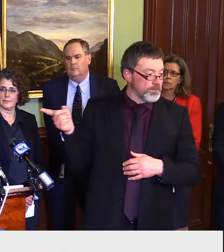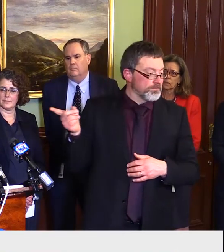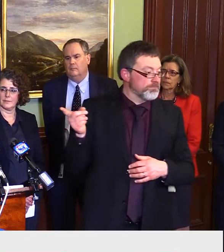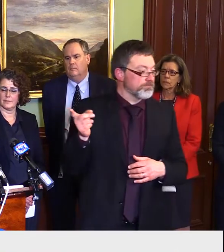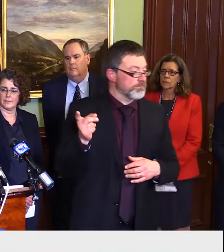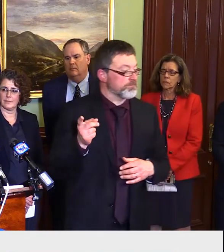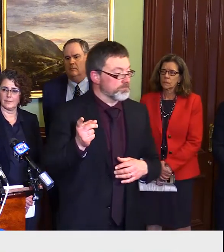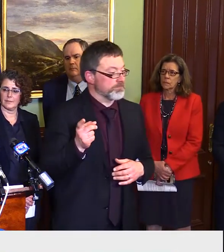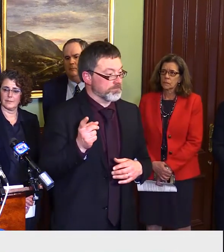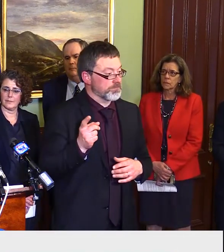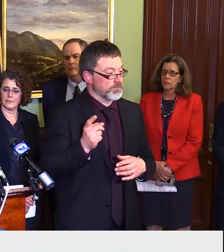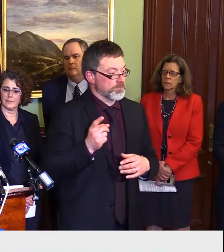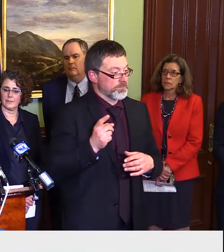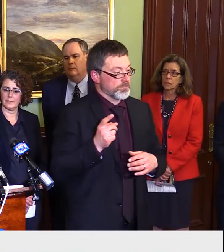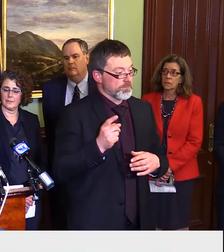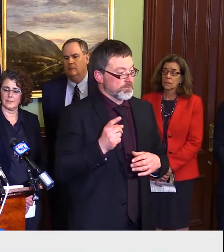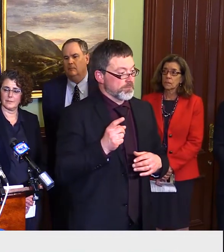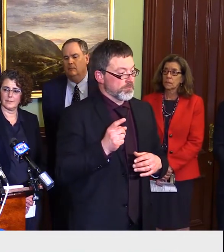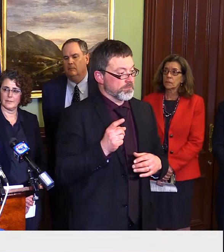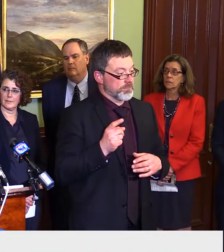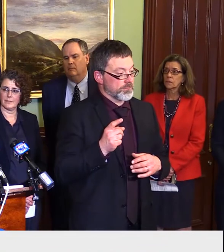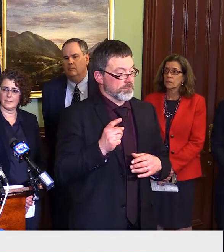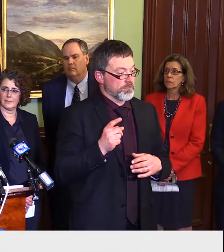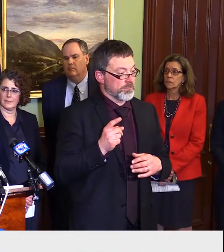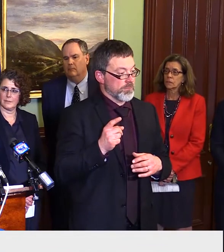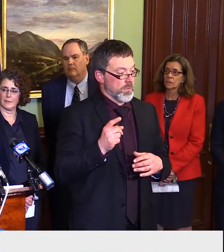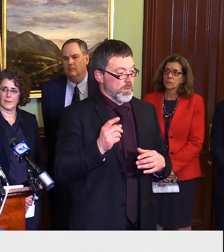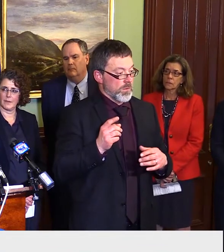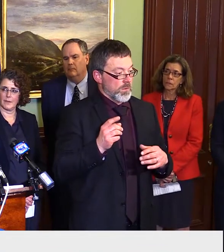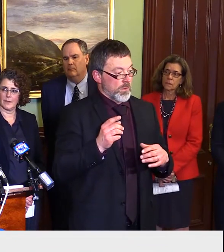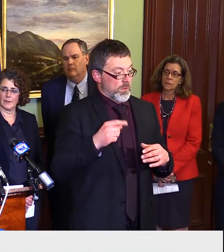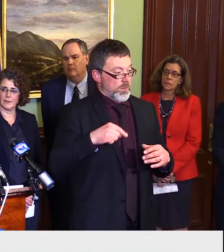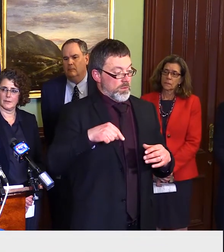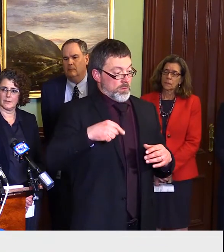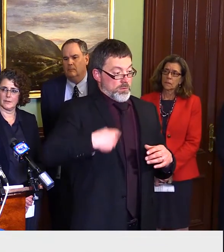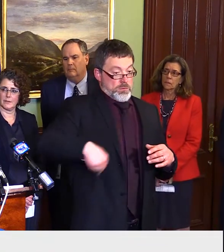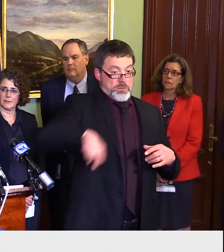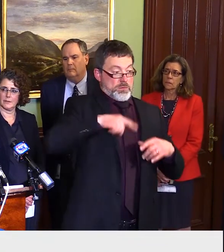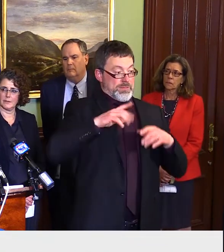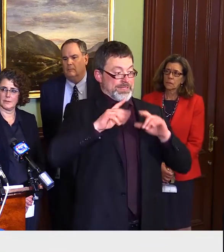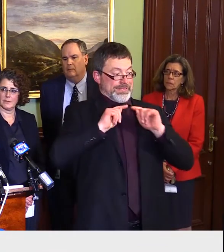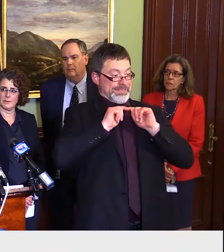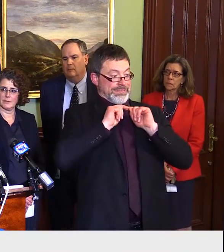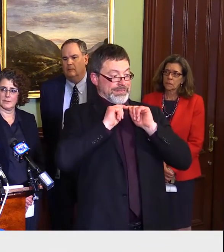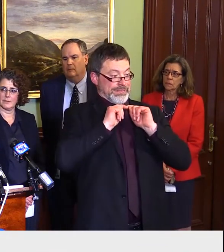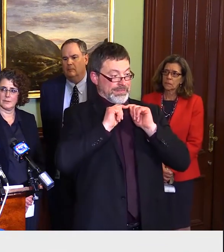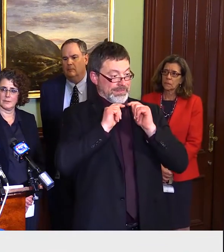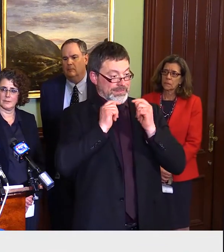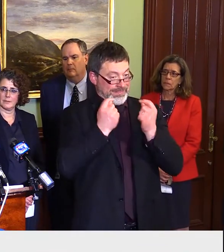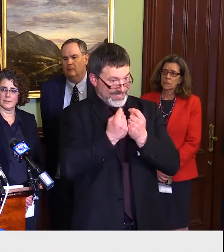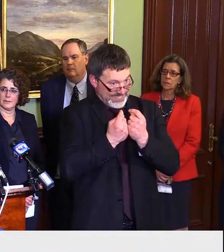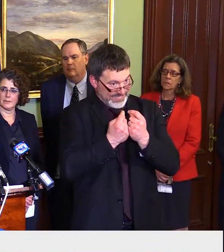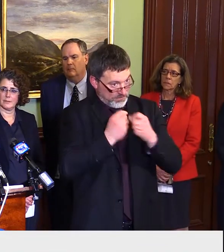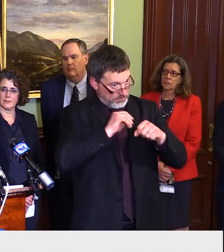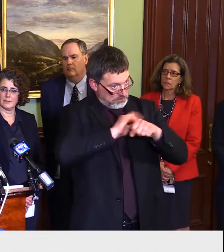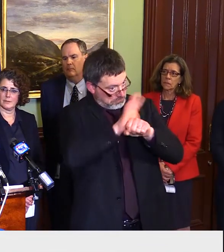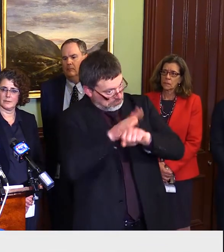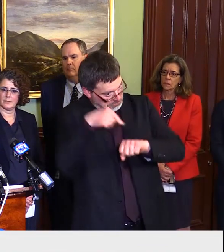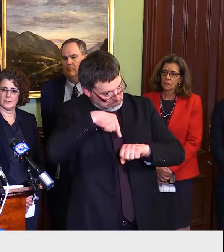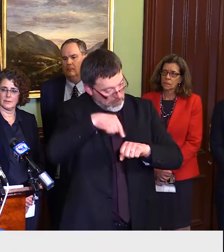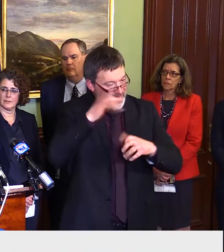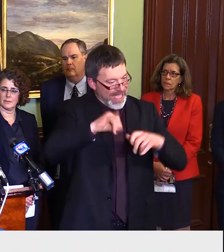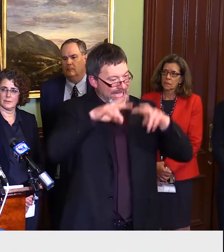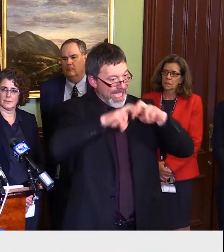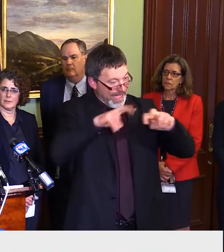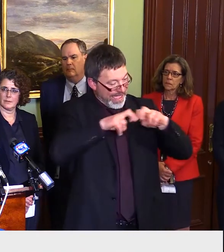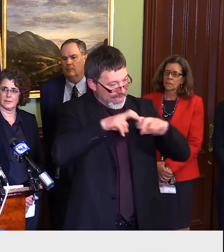into place mitigation efforts. But we know it could impact our workforce. We already have a shortage in our workforce,